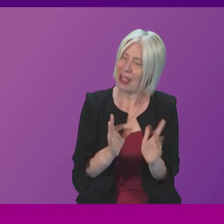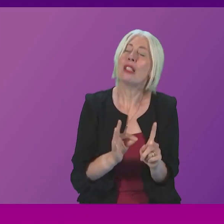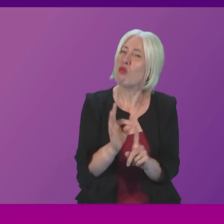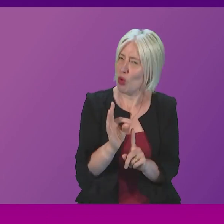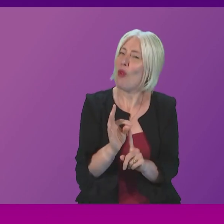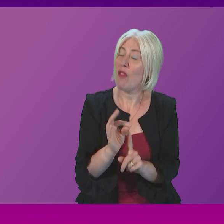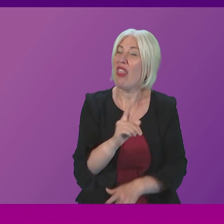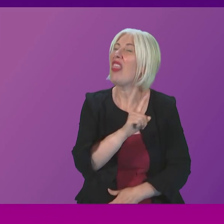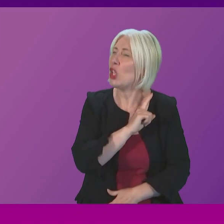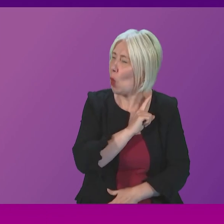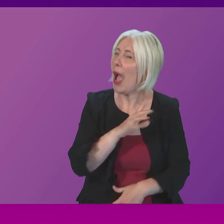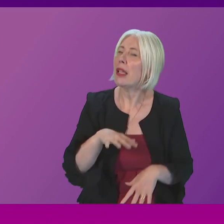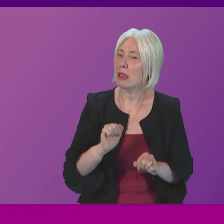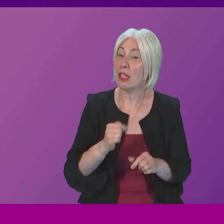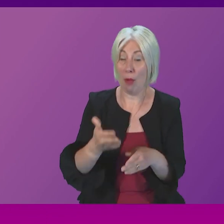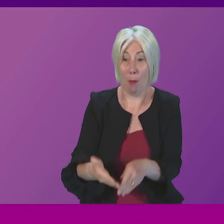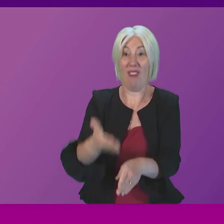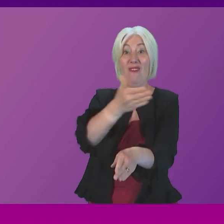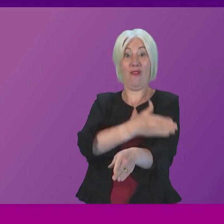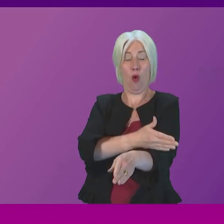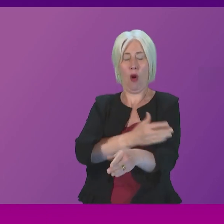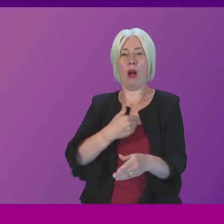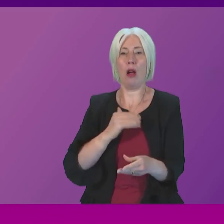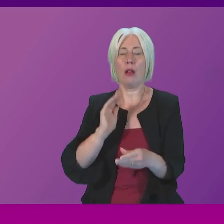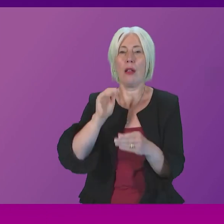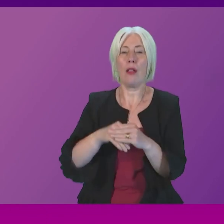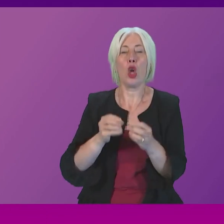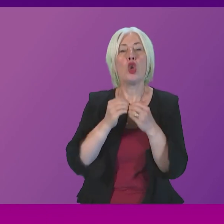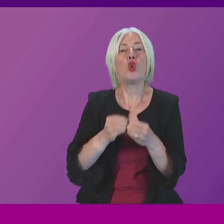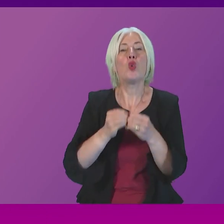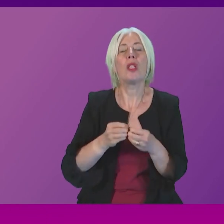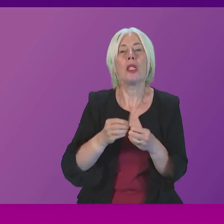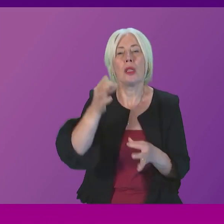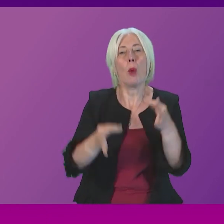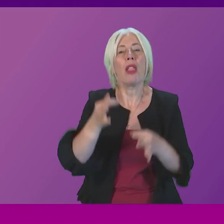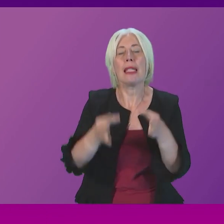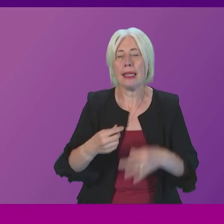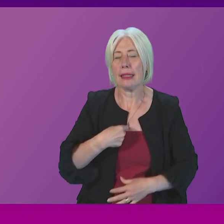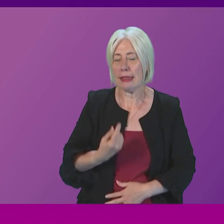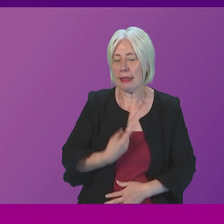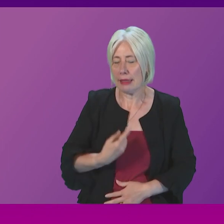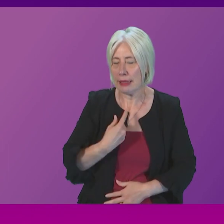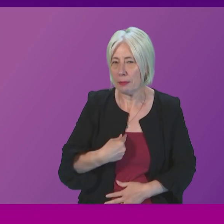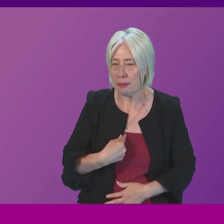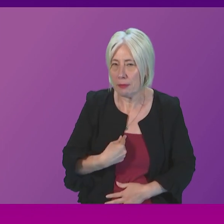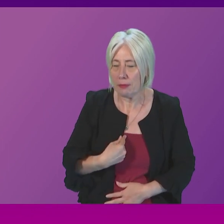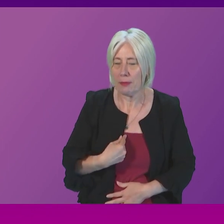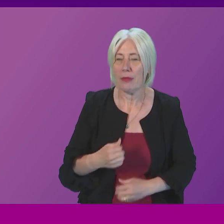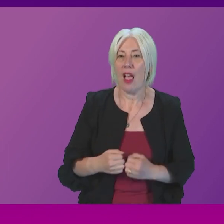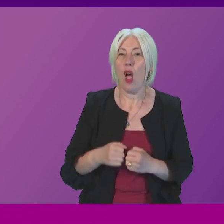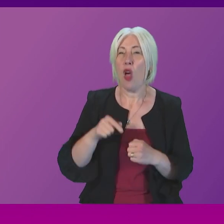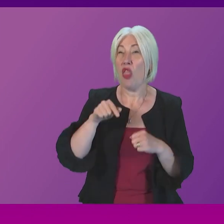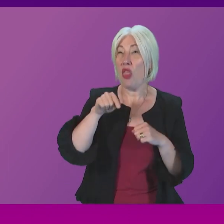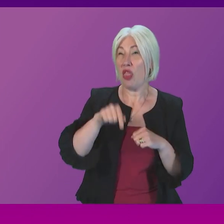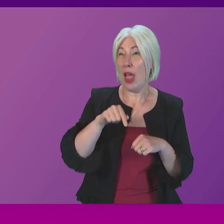that was my bit. Prior to that, I got involved in student politics as well. And in that